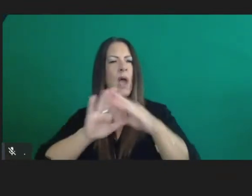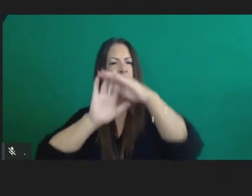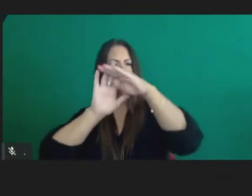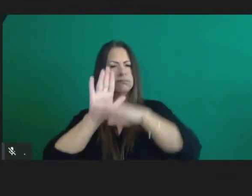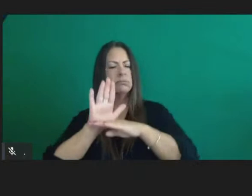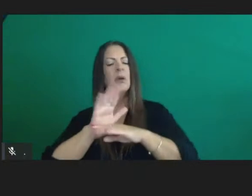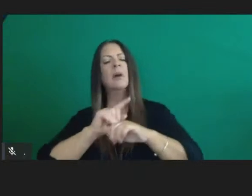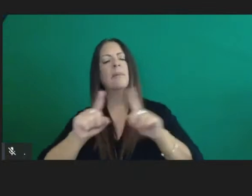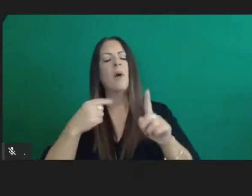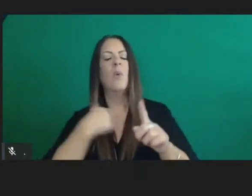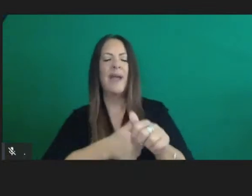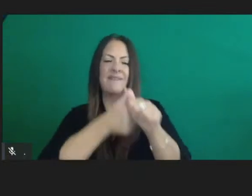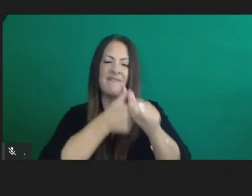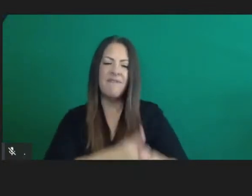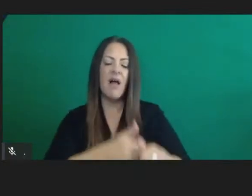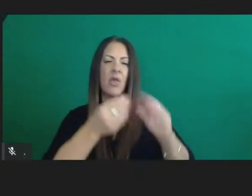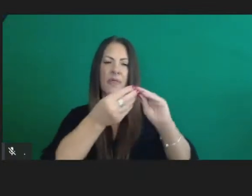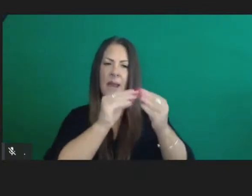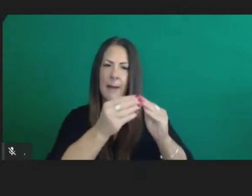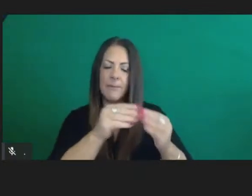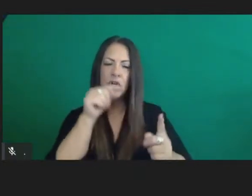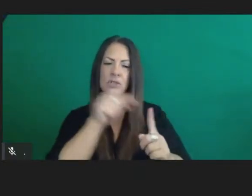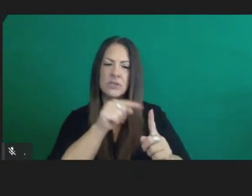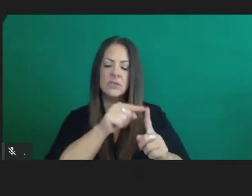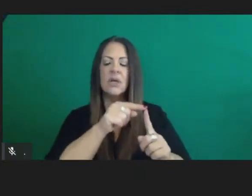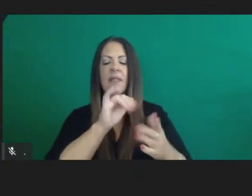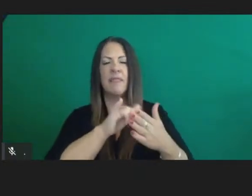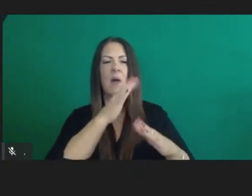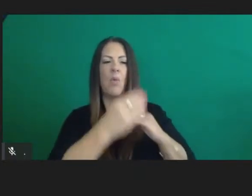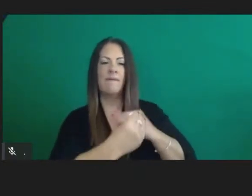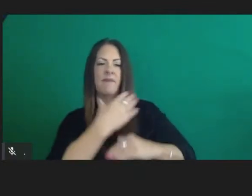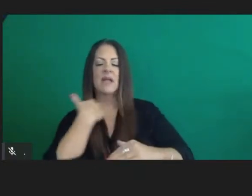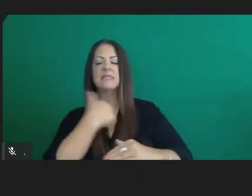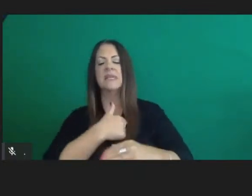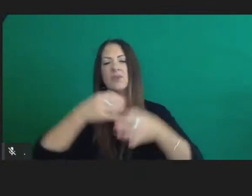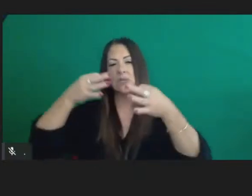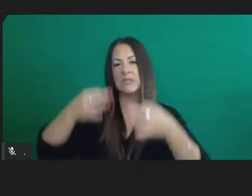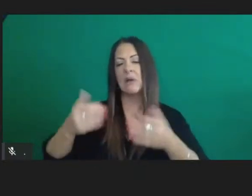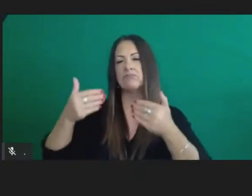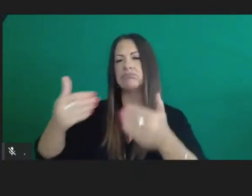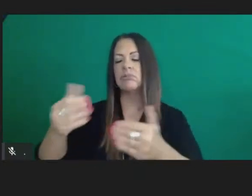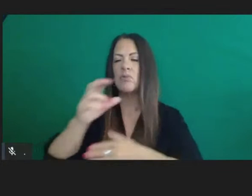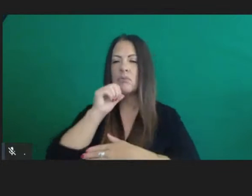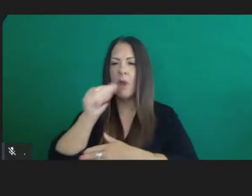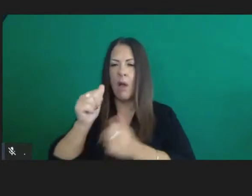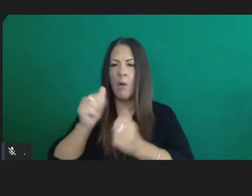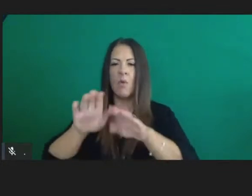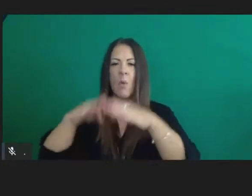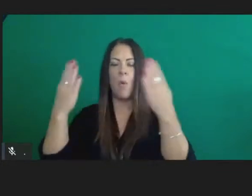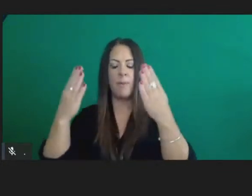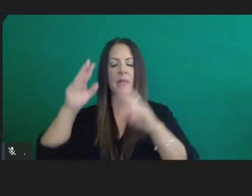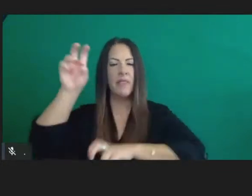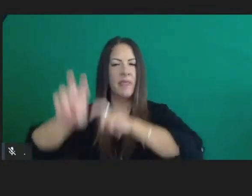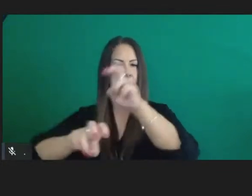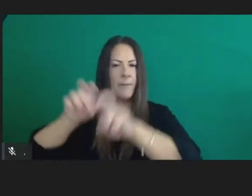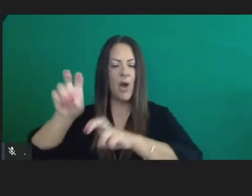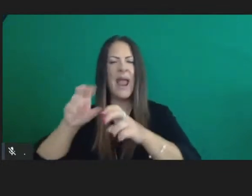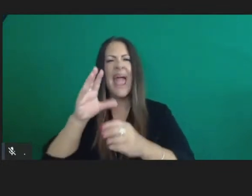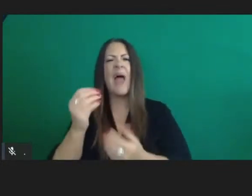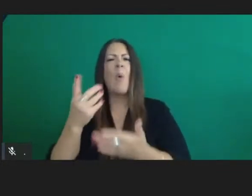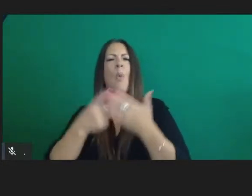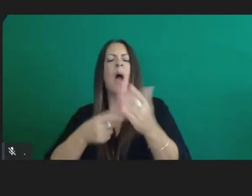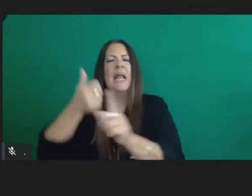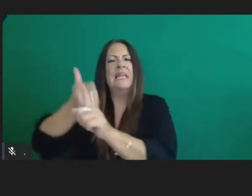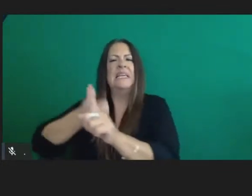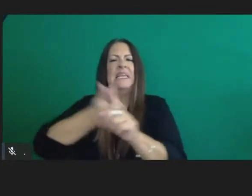public health. We will continue to look at our data. We will continue to look at where each theme park is